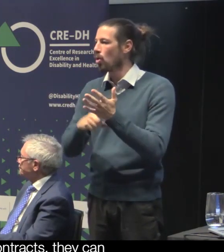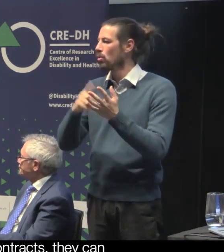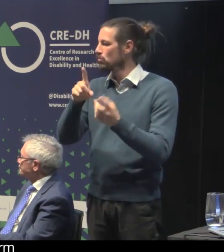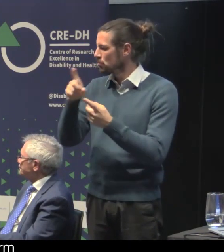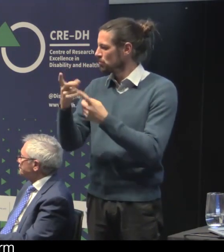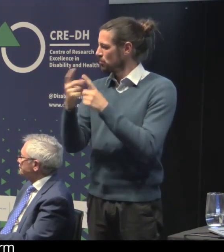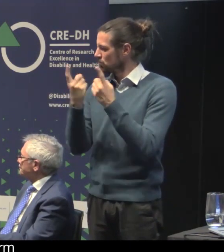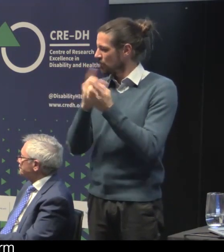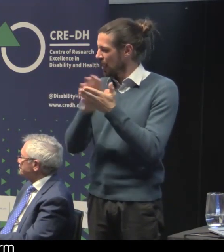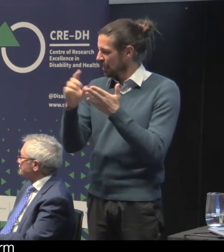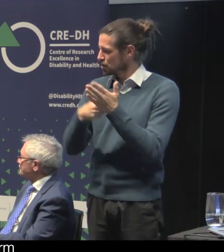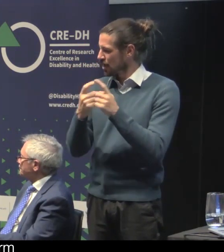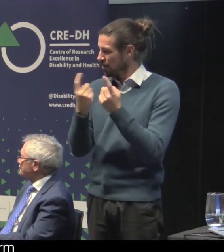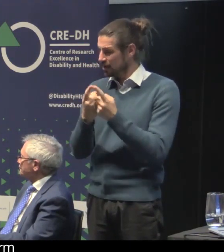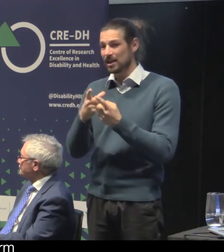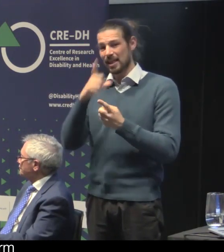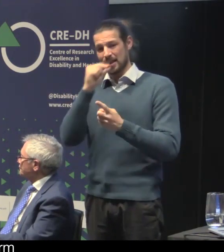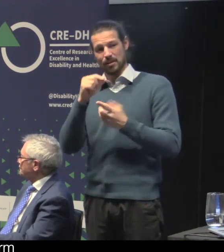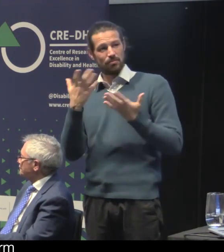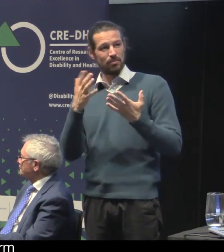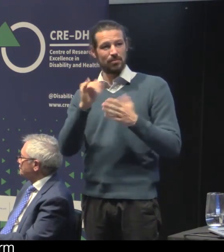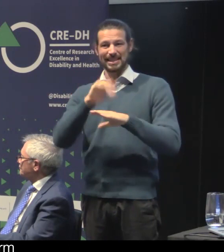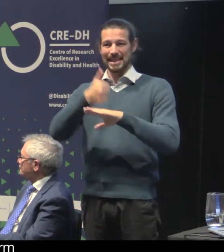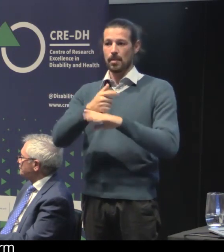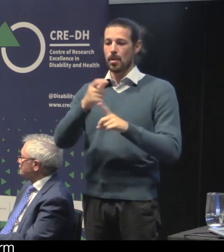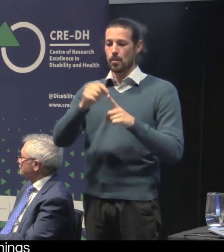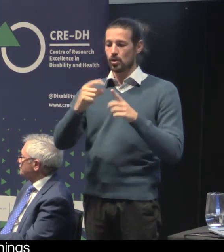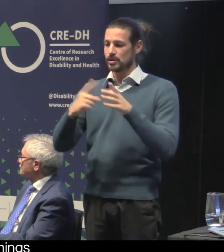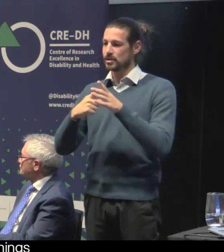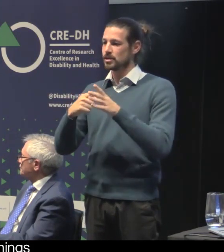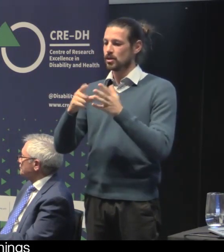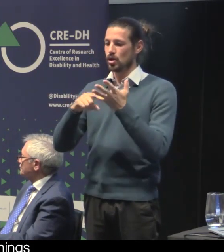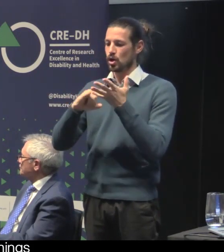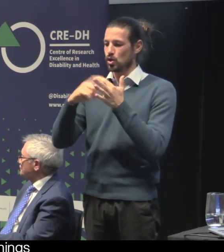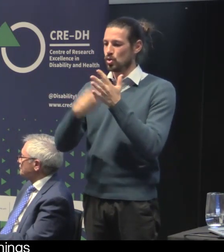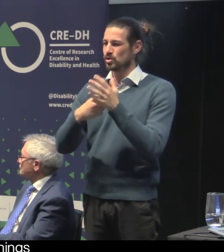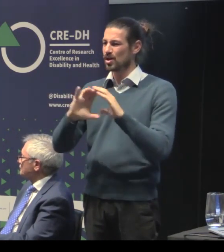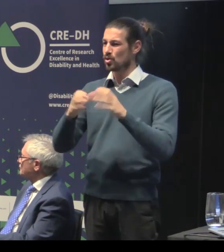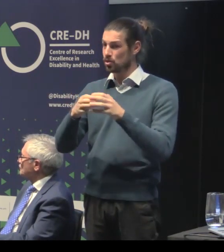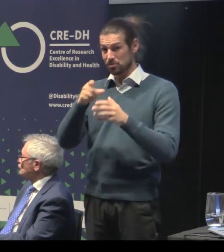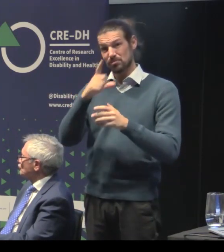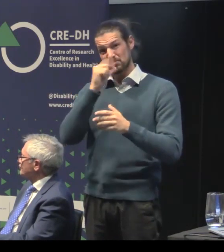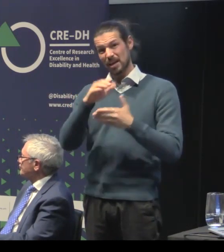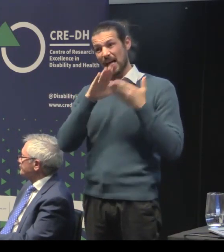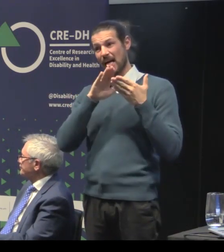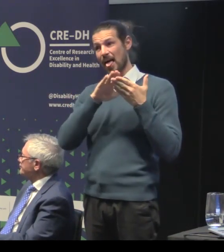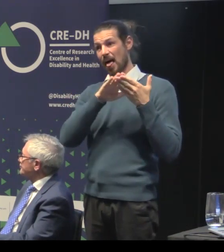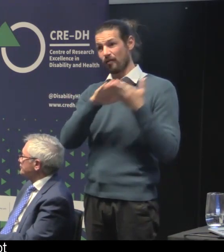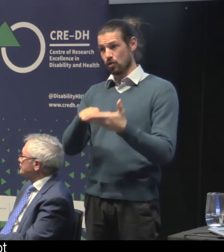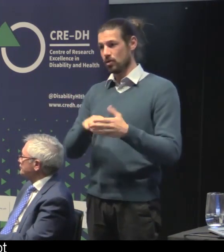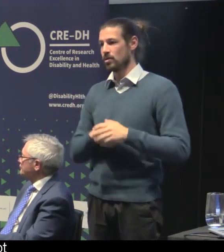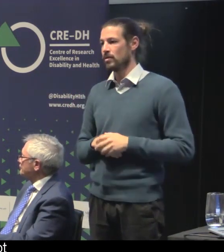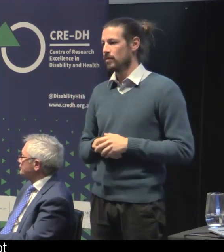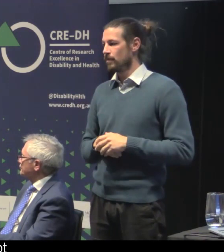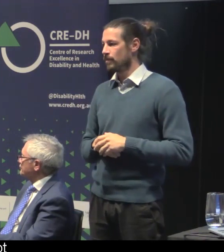and they can form personal assistance user groups. And all of these things are very helpful for sometimes disabled people who are not in the disability